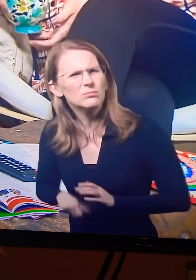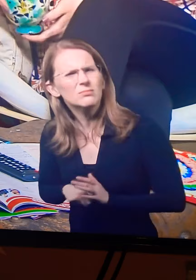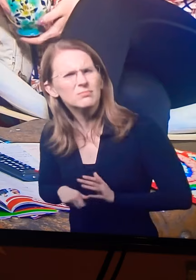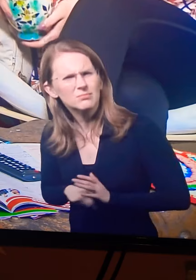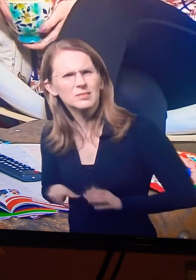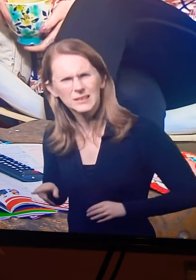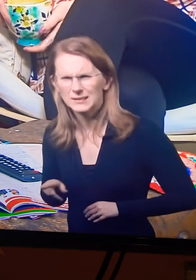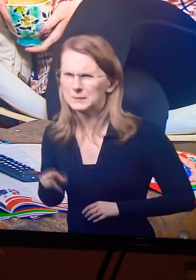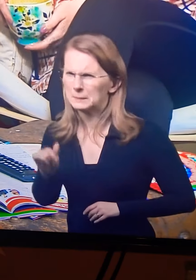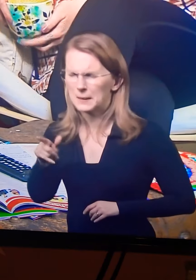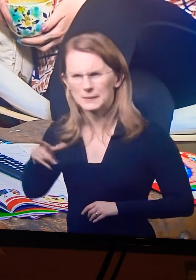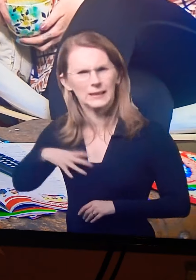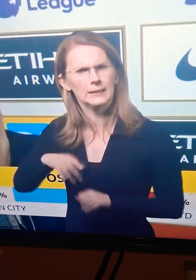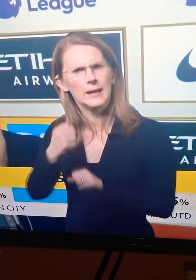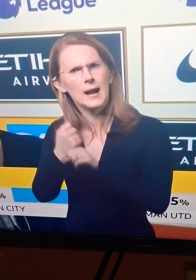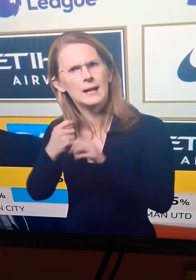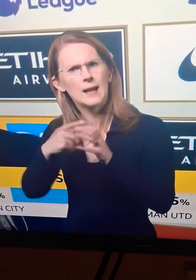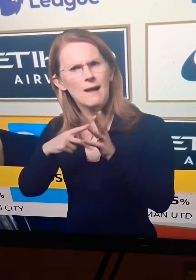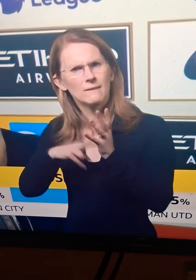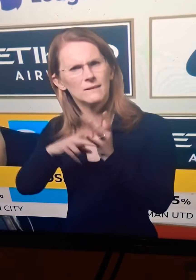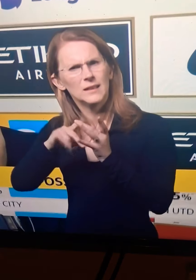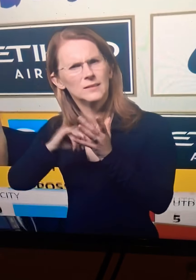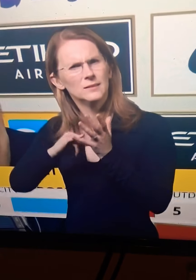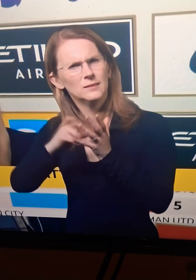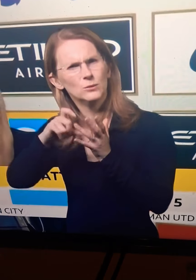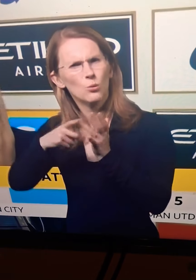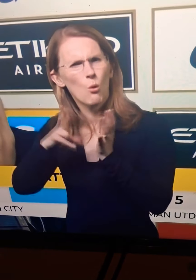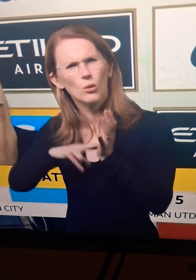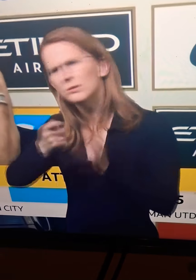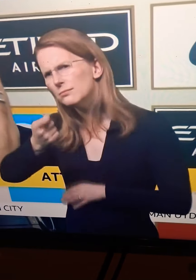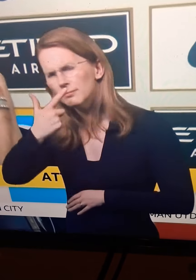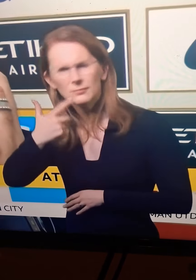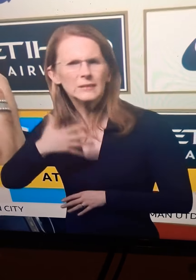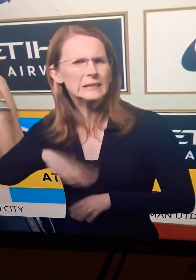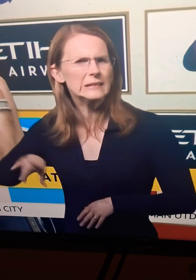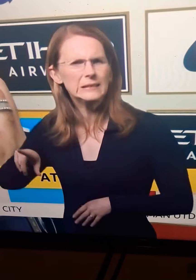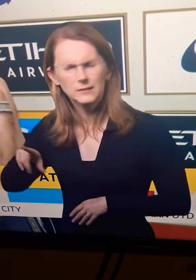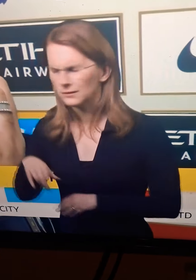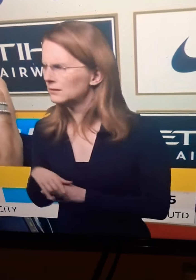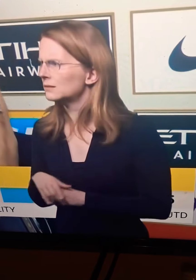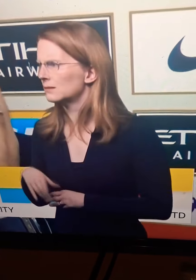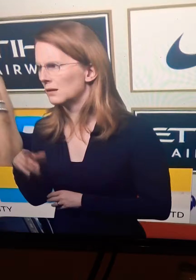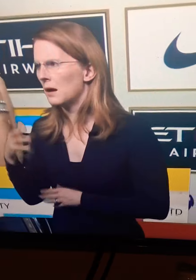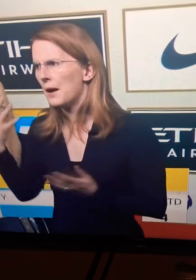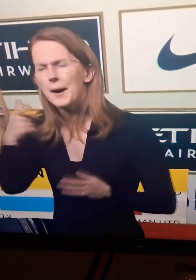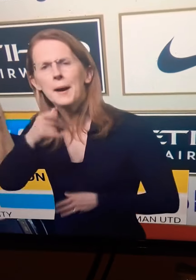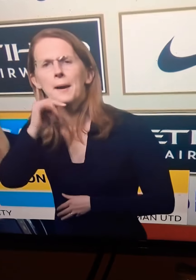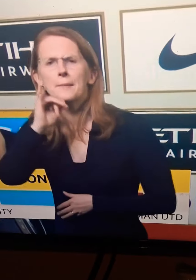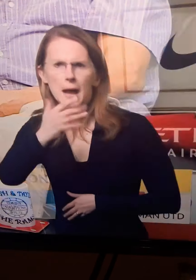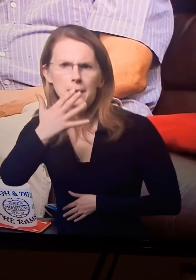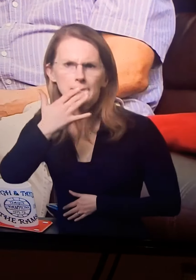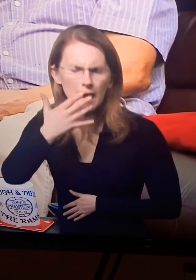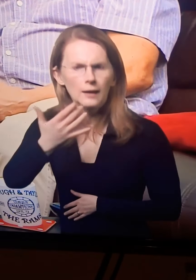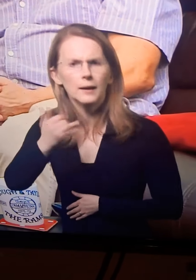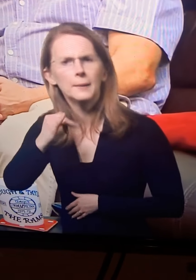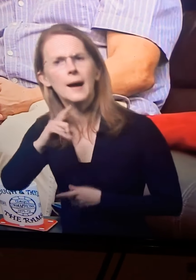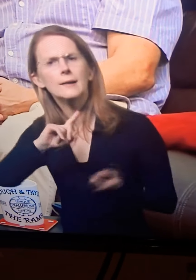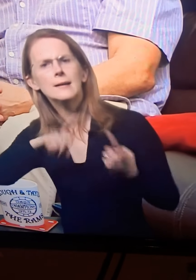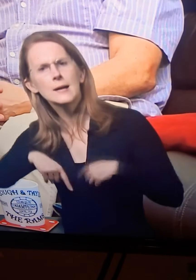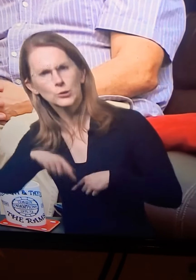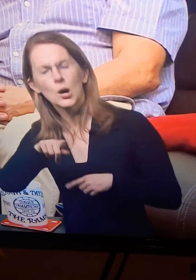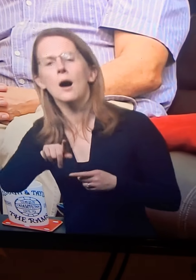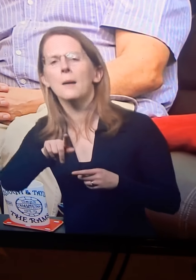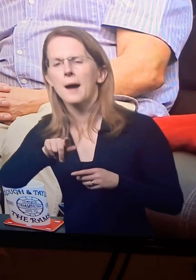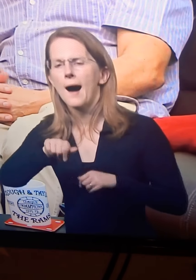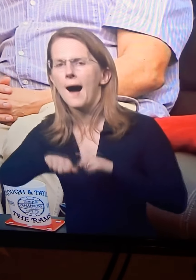think he just needs a Gaviscon or something? bad mistake and a bad reaction in transition where we know that they are very, very strong. Whichever mic